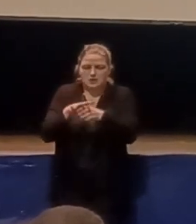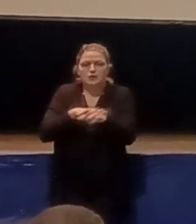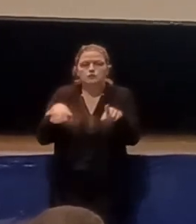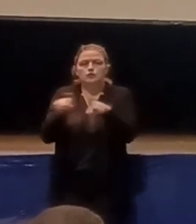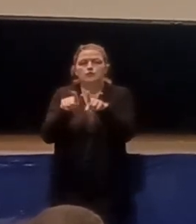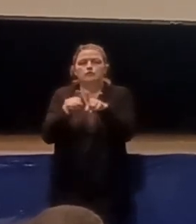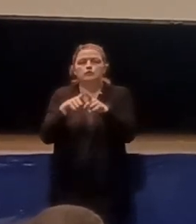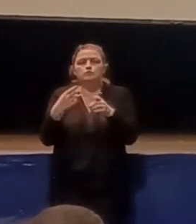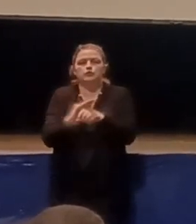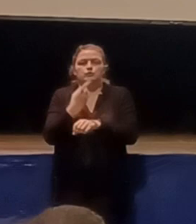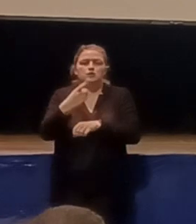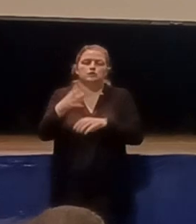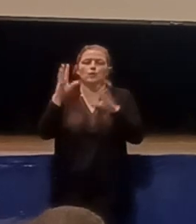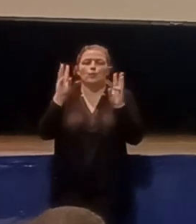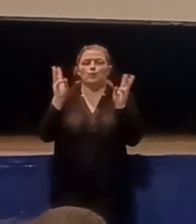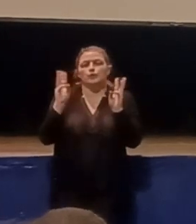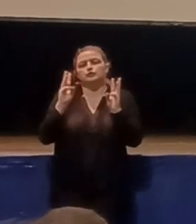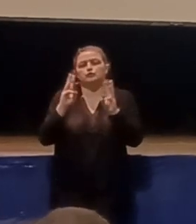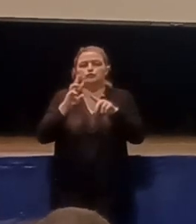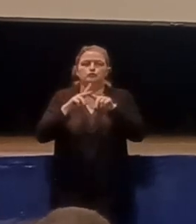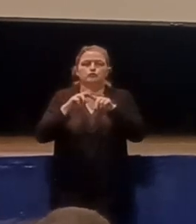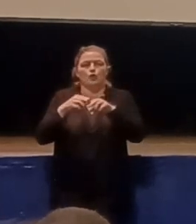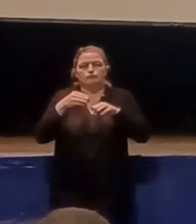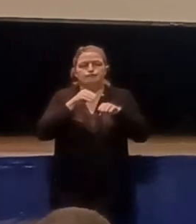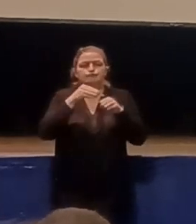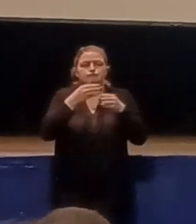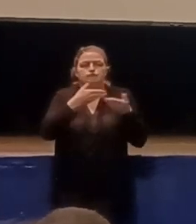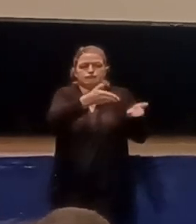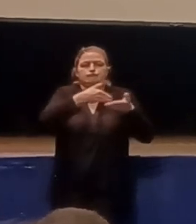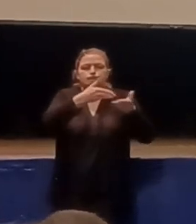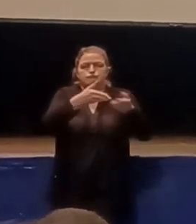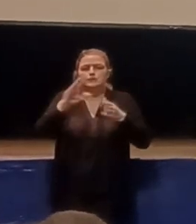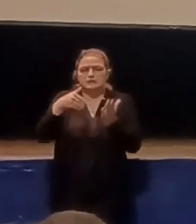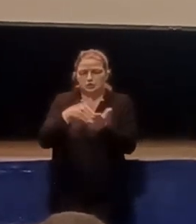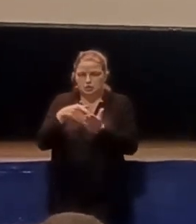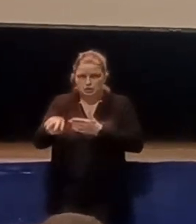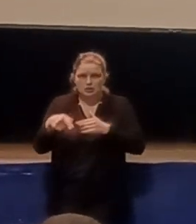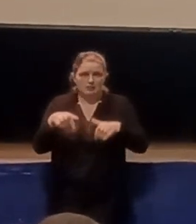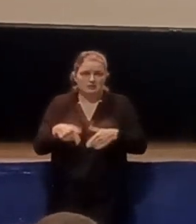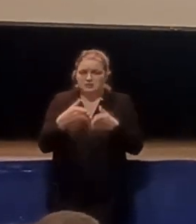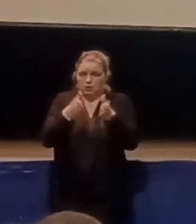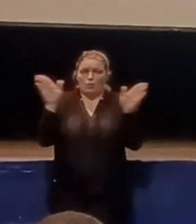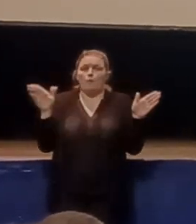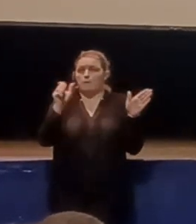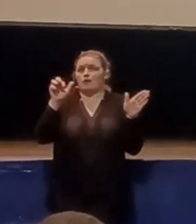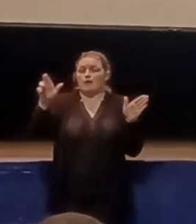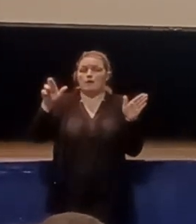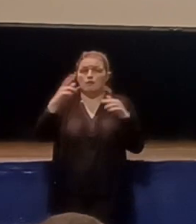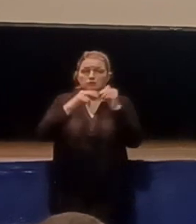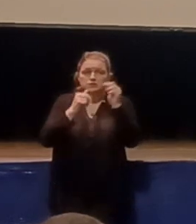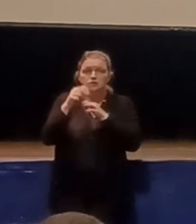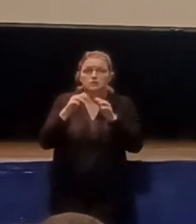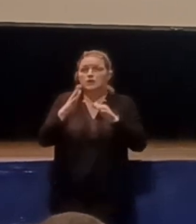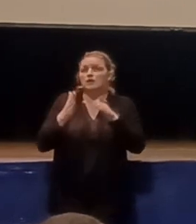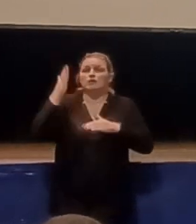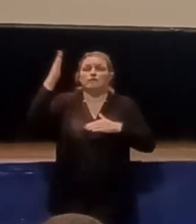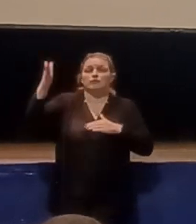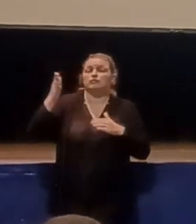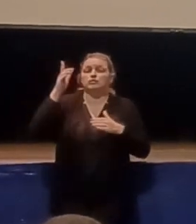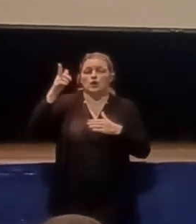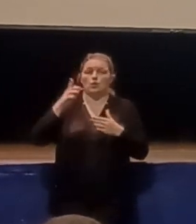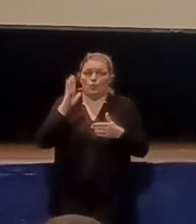a winter salt distribution facility. In its current configuration, it's an open air facility. In any future state, it would